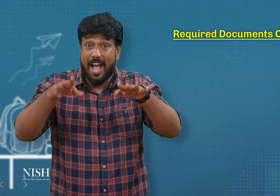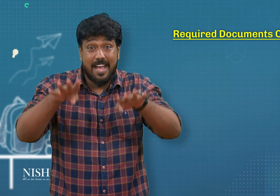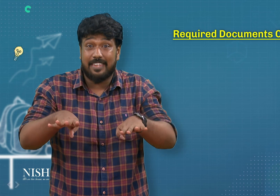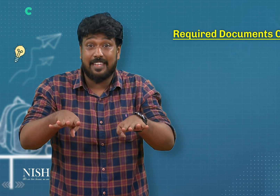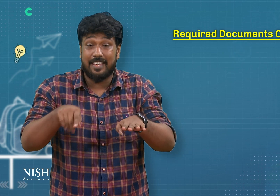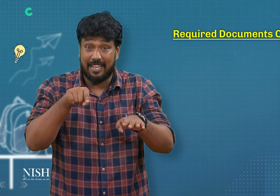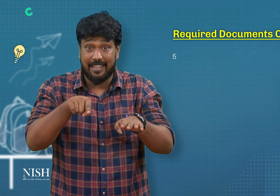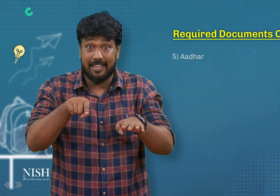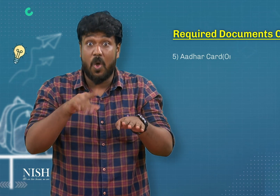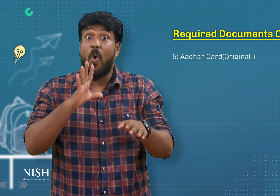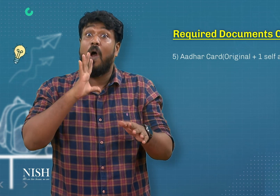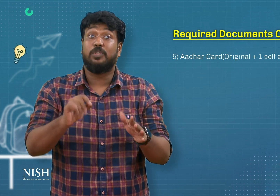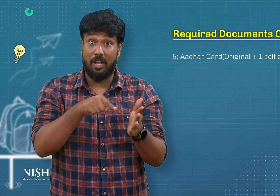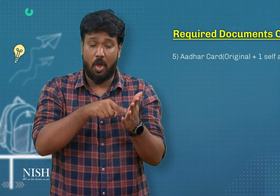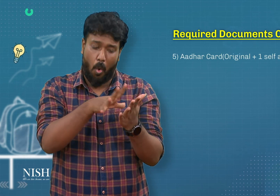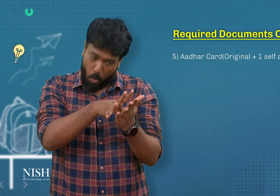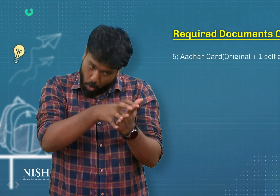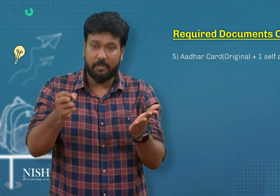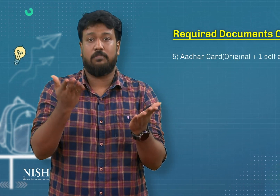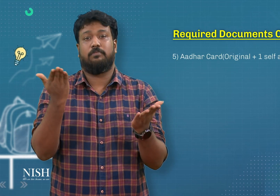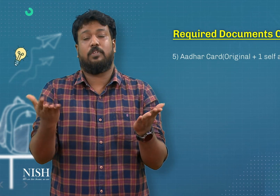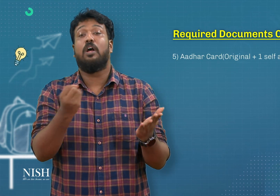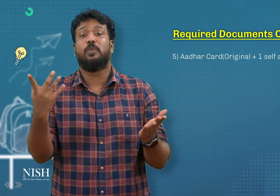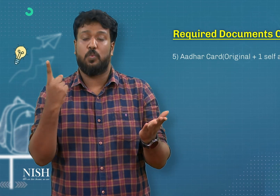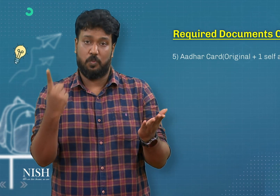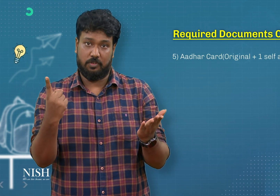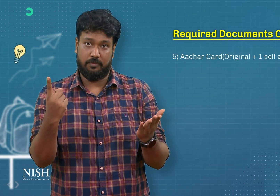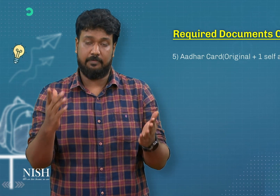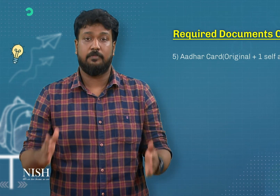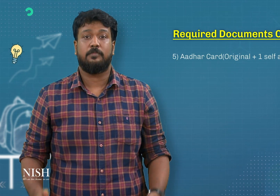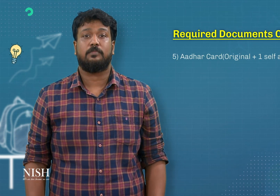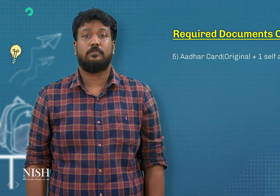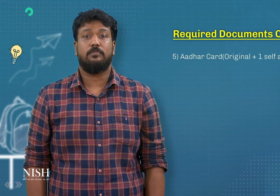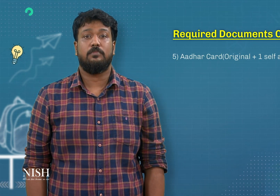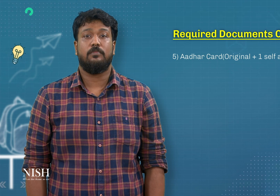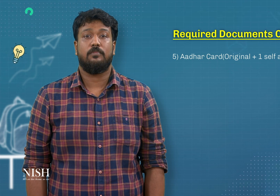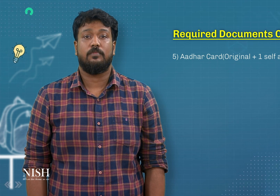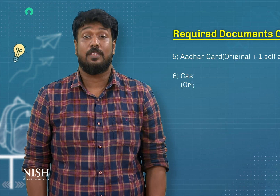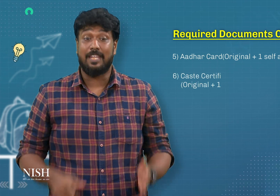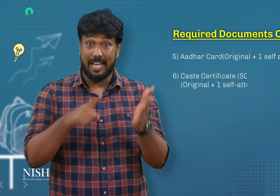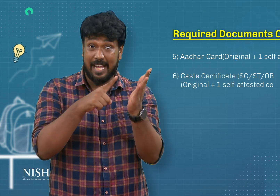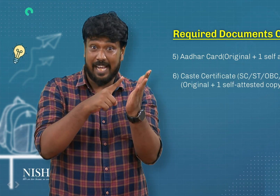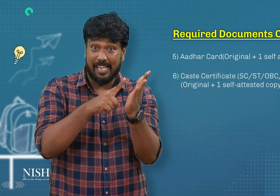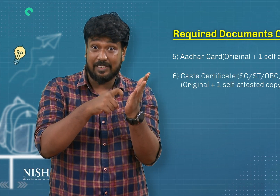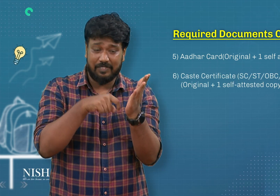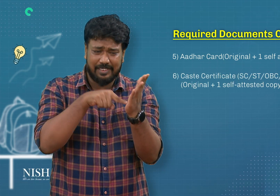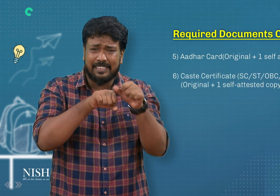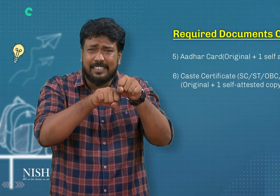Aadhaar card, original plus 1 self-attested copy. Caste certificate, SC, ST, OBC,